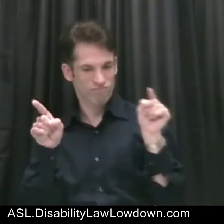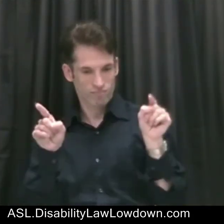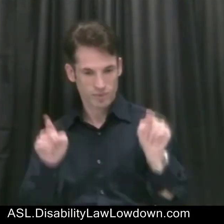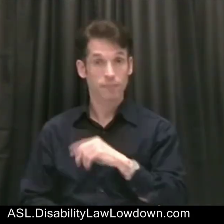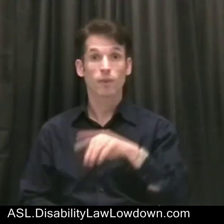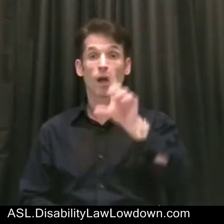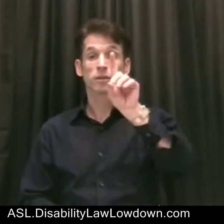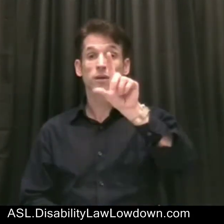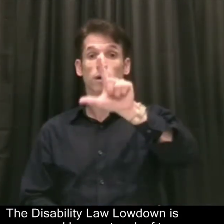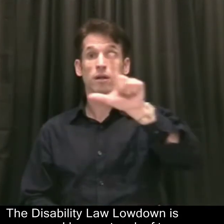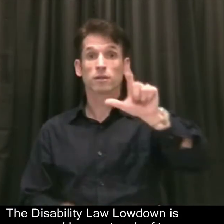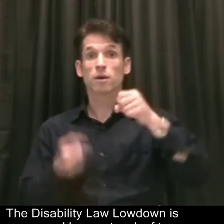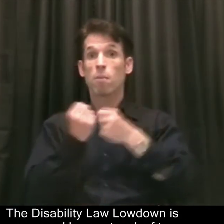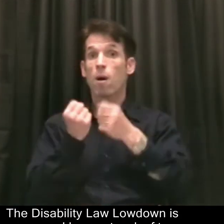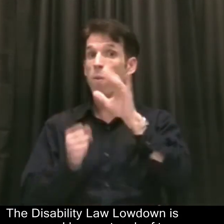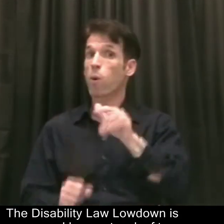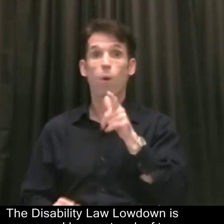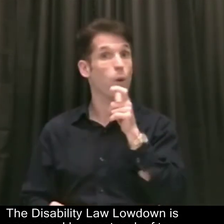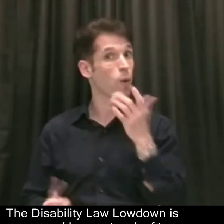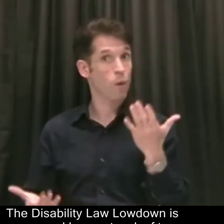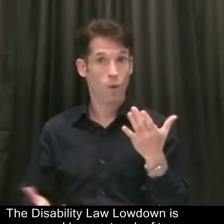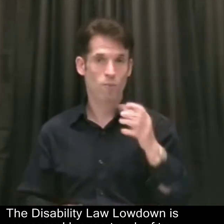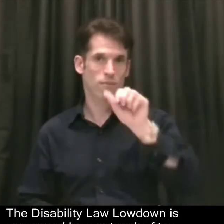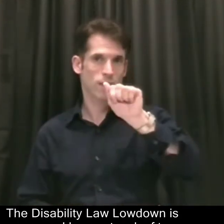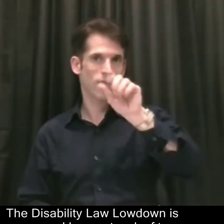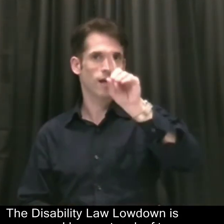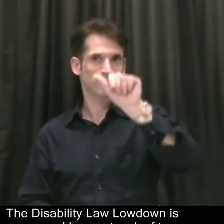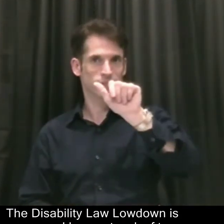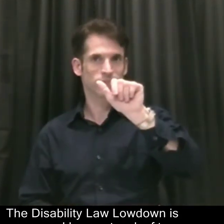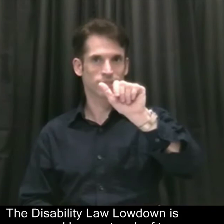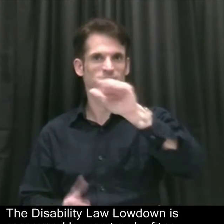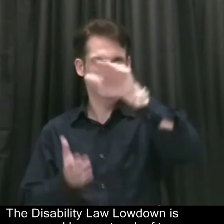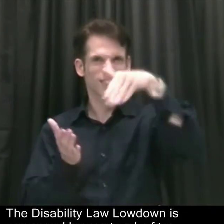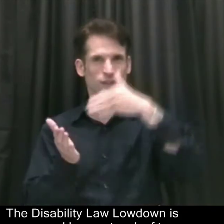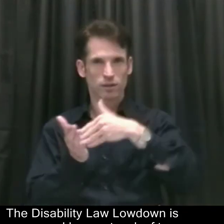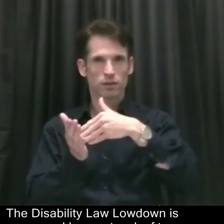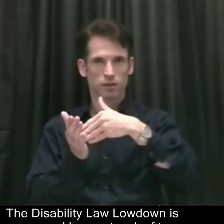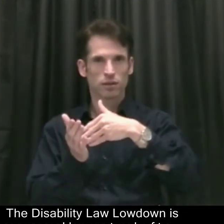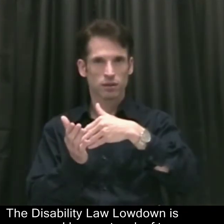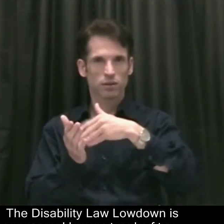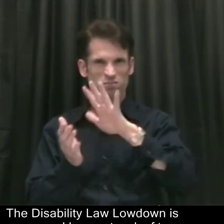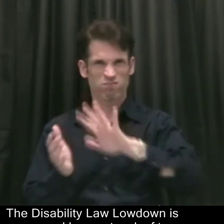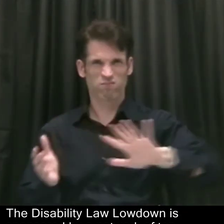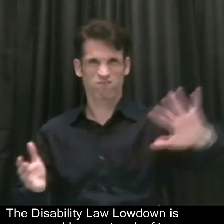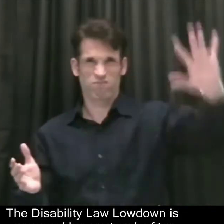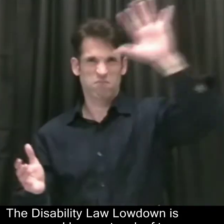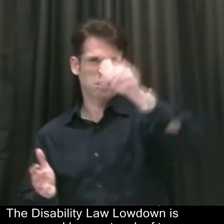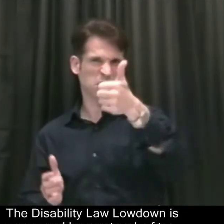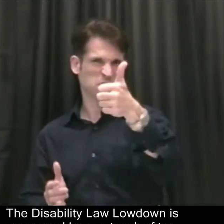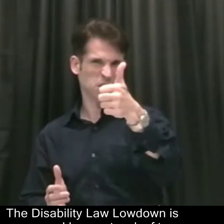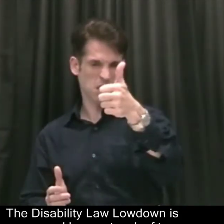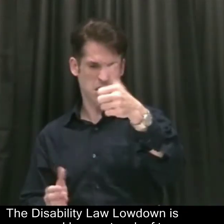The Disability Law Lowdown is sponsored by a network of 10 ADA centers around the country.